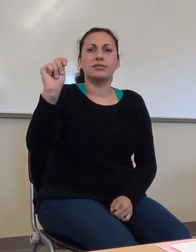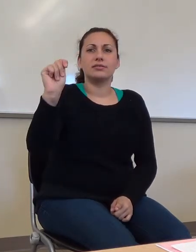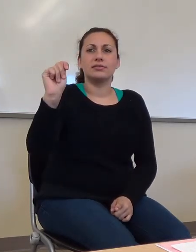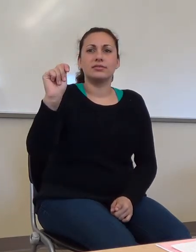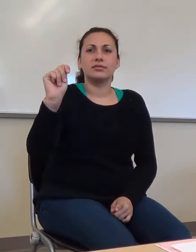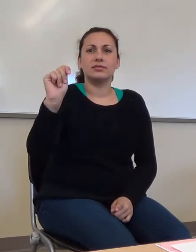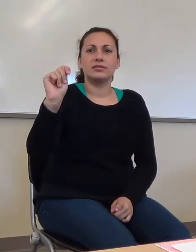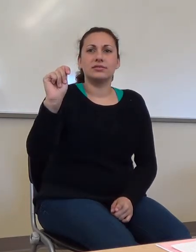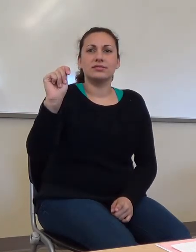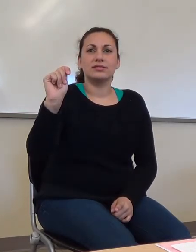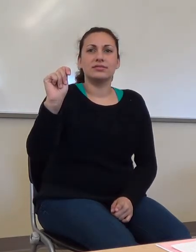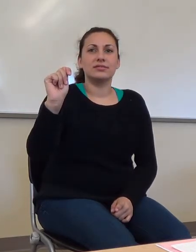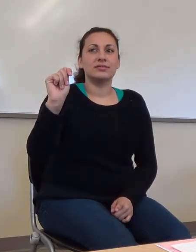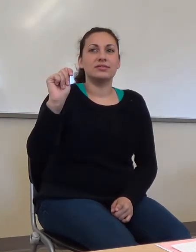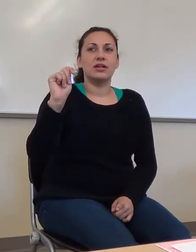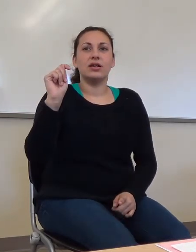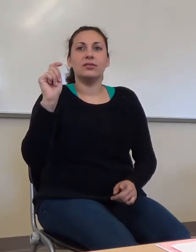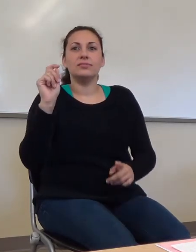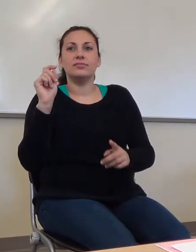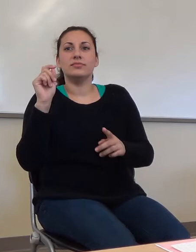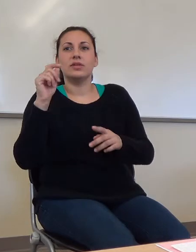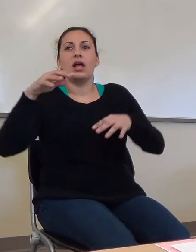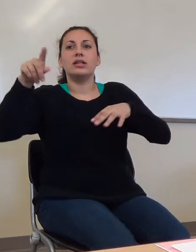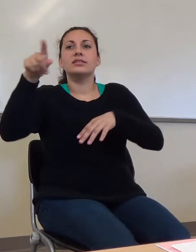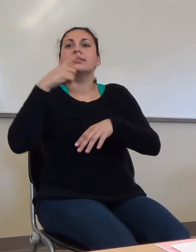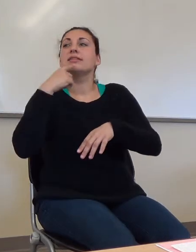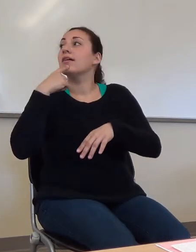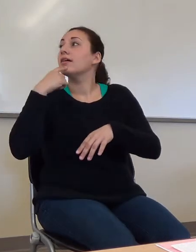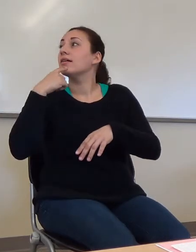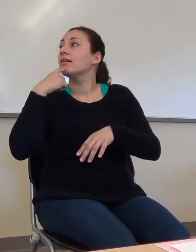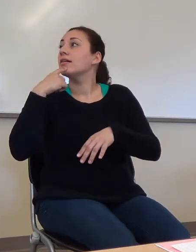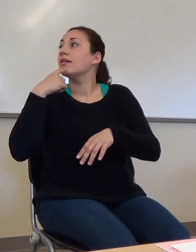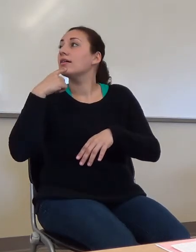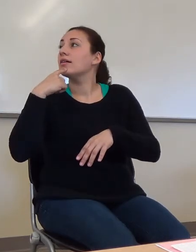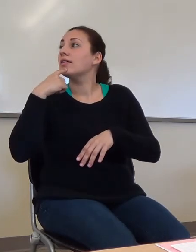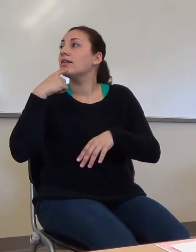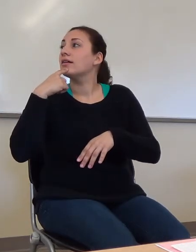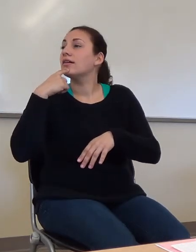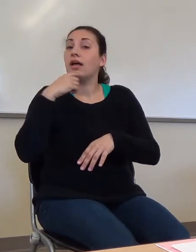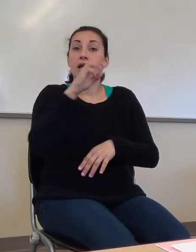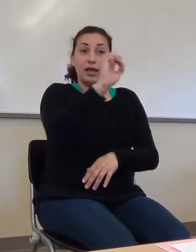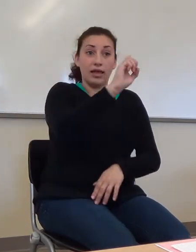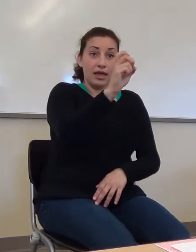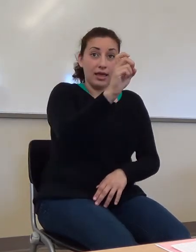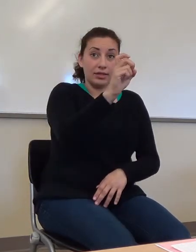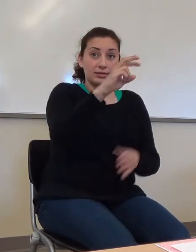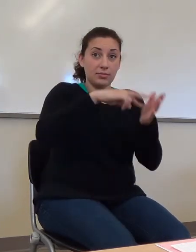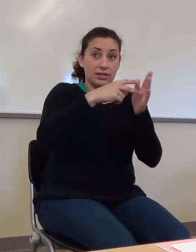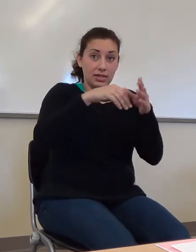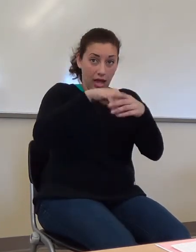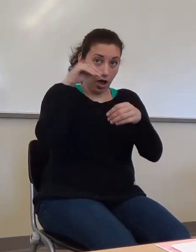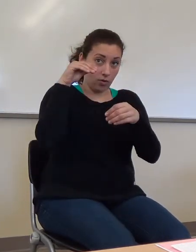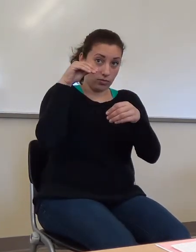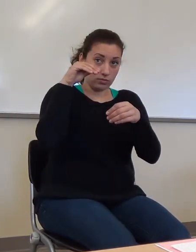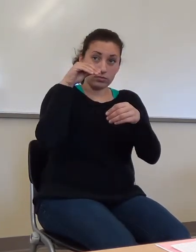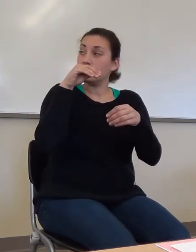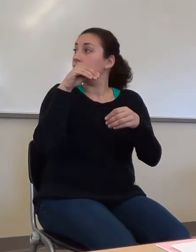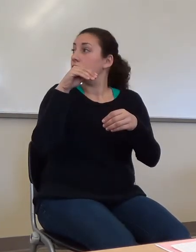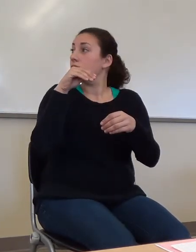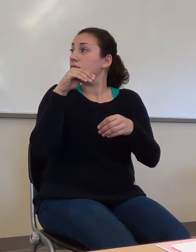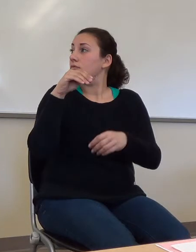X? Take away. Okay, this means, X means out or away. And what